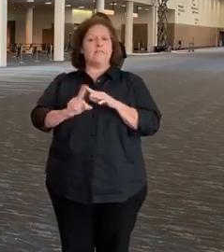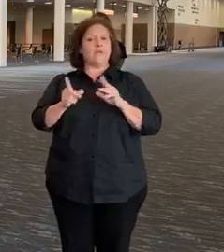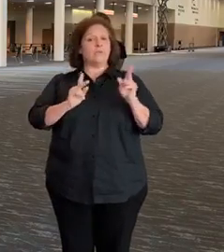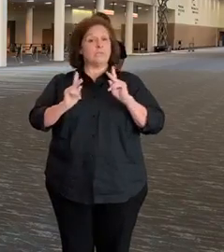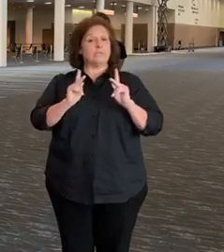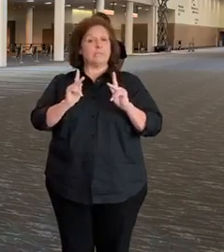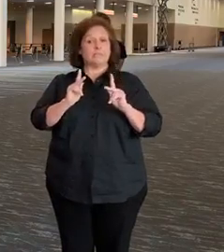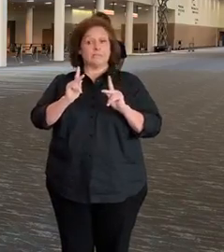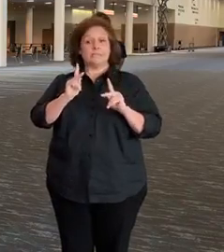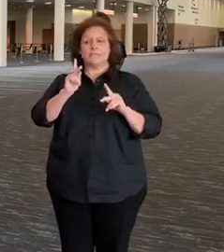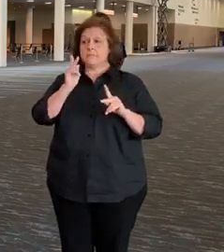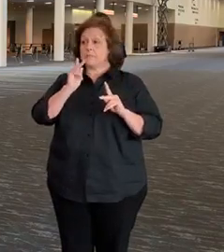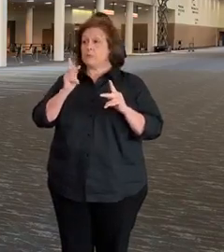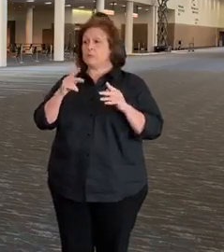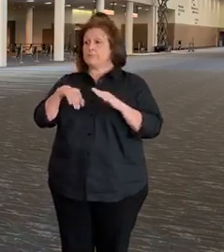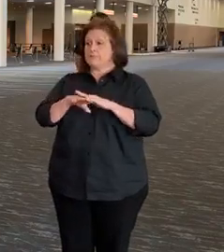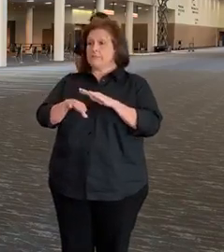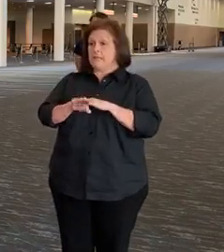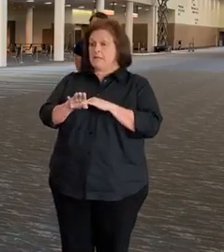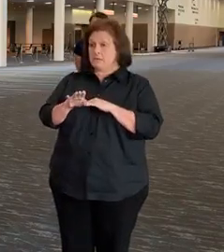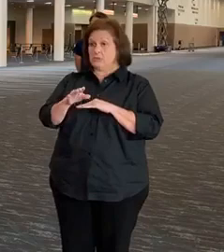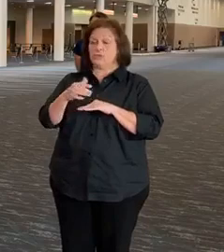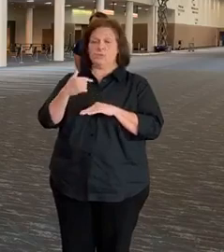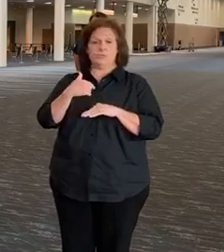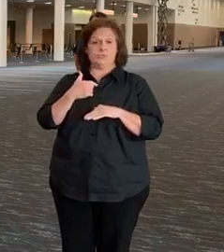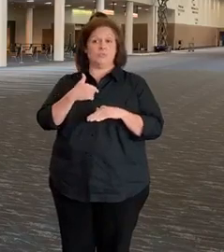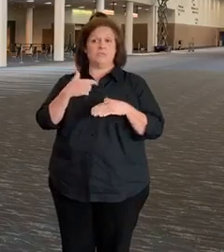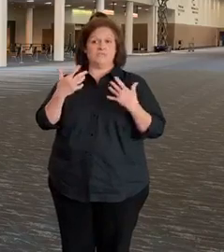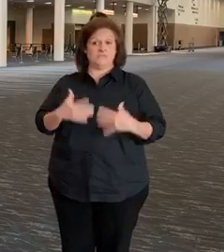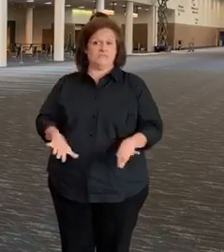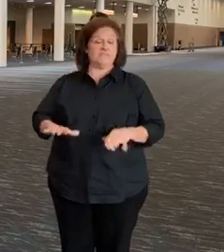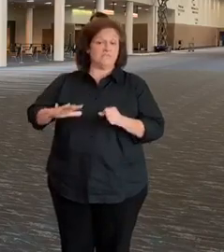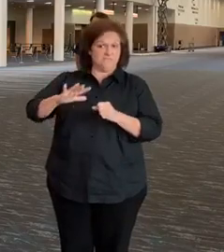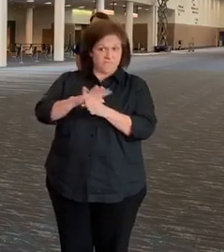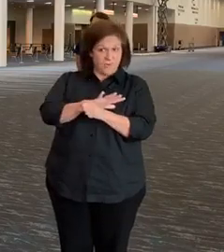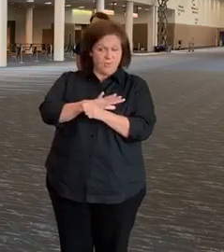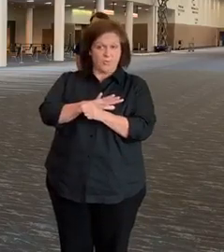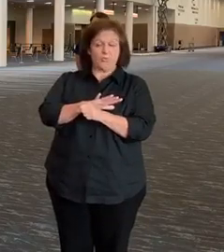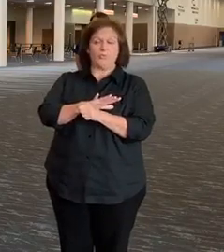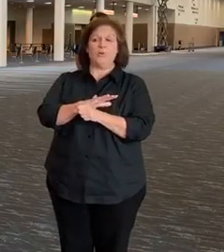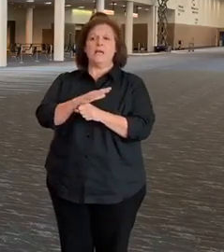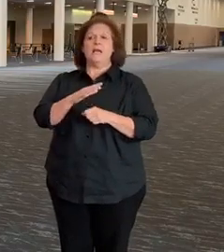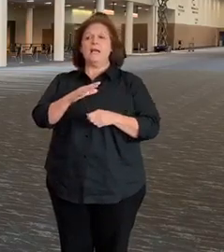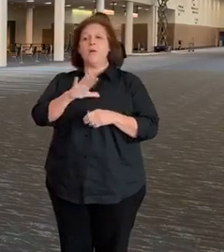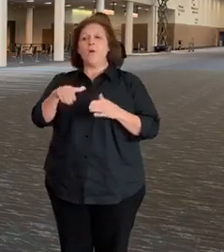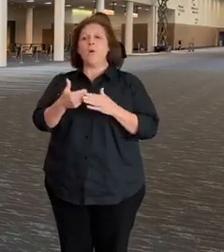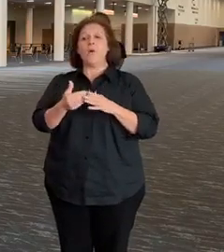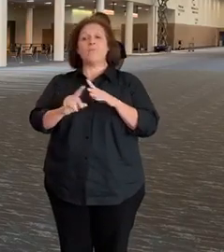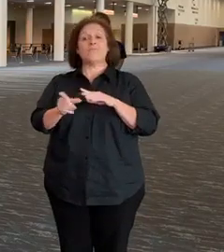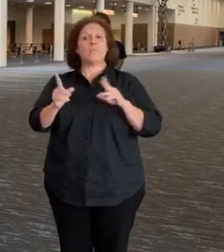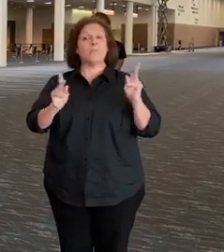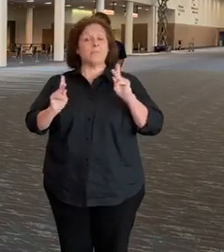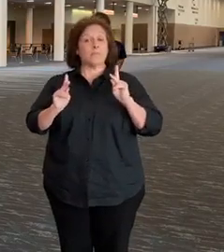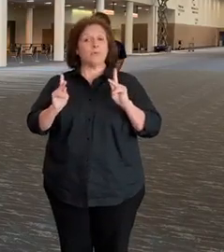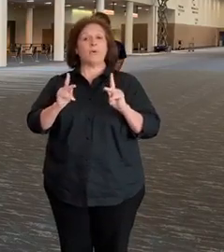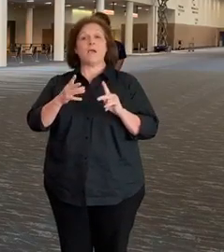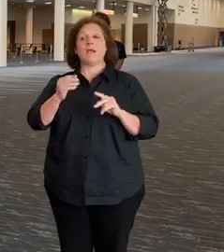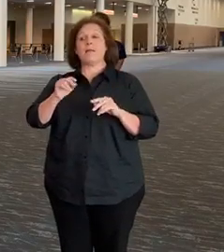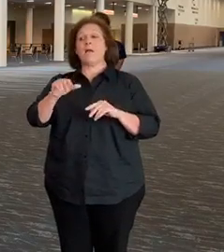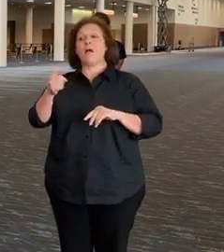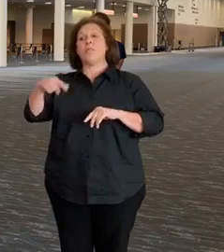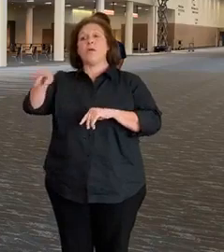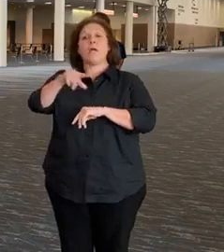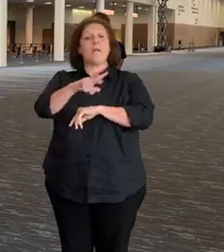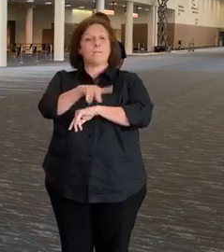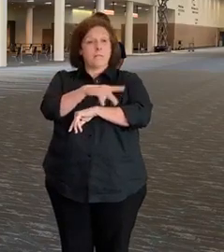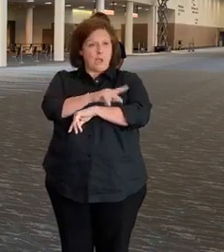terms of our capacity in the city of New Orleans, we have met that capacity, and all evacuees in other